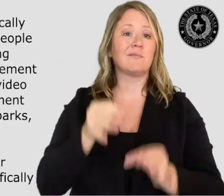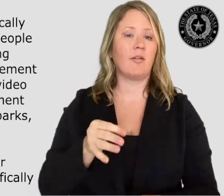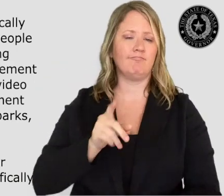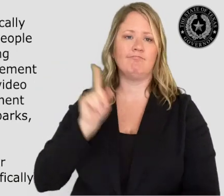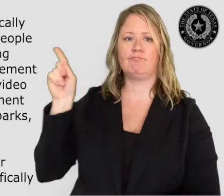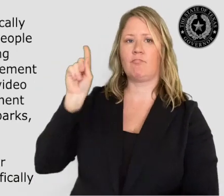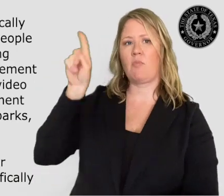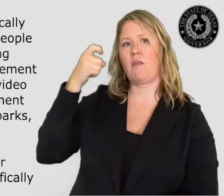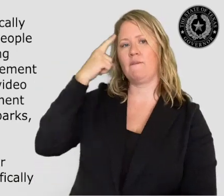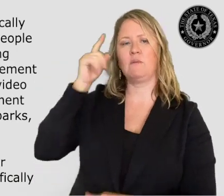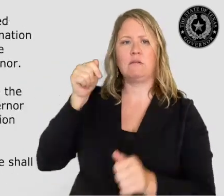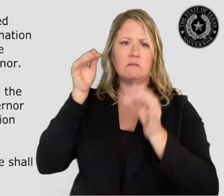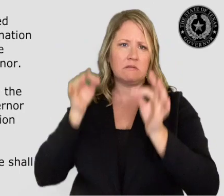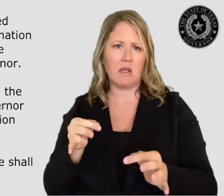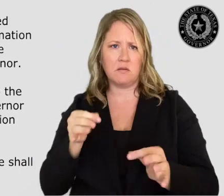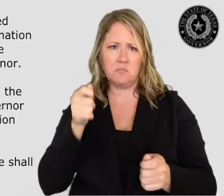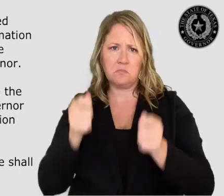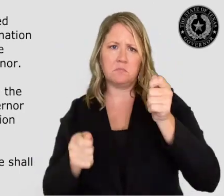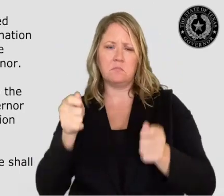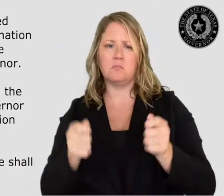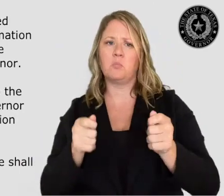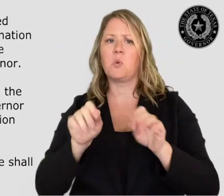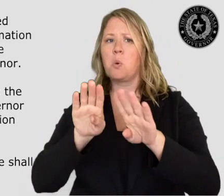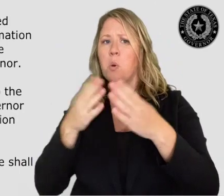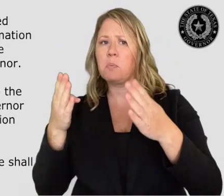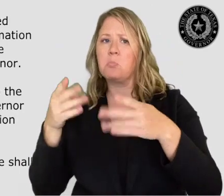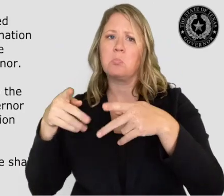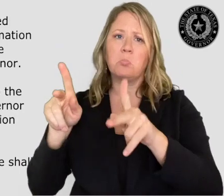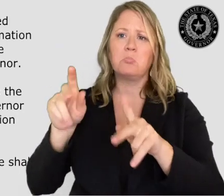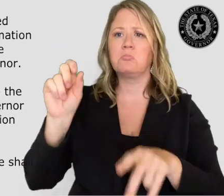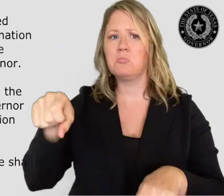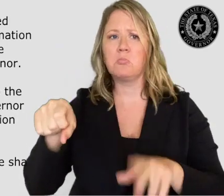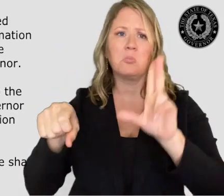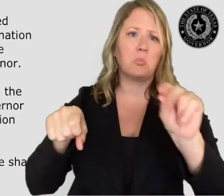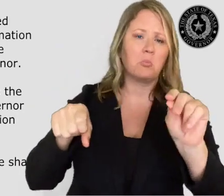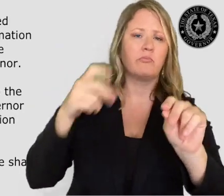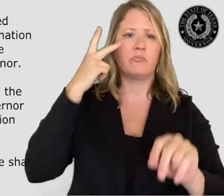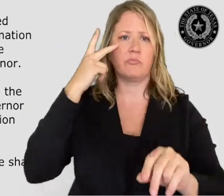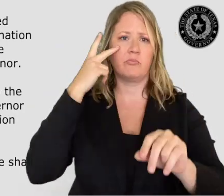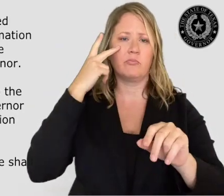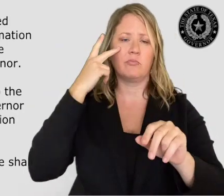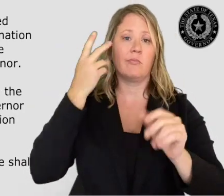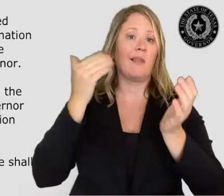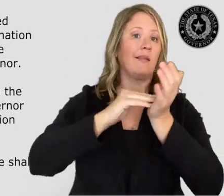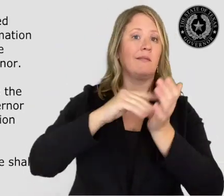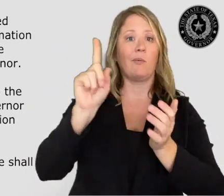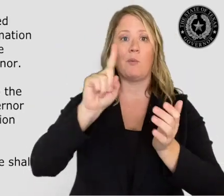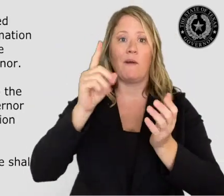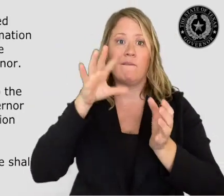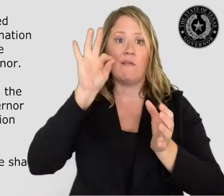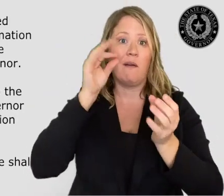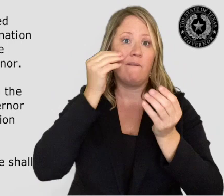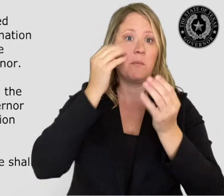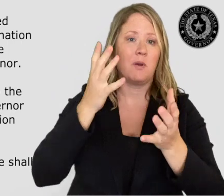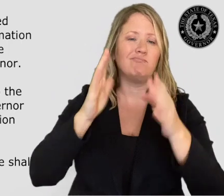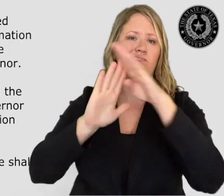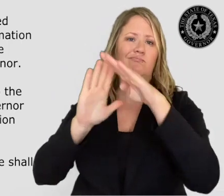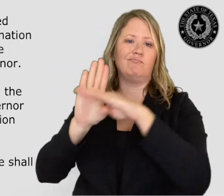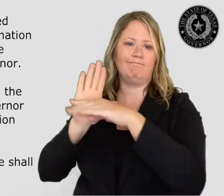or venues are specifically added as a covered service by proclamation or future executive order of the